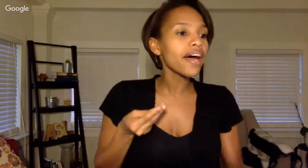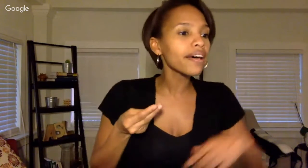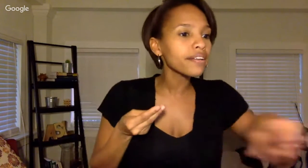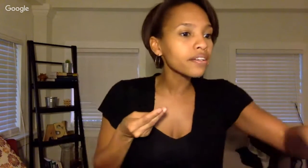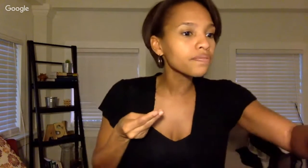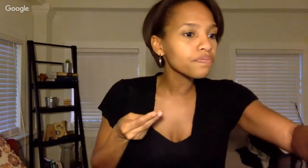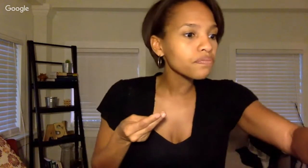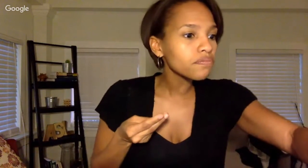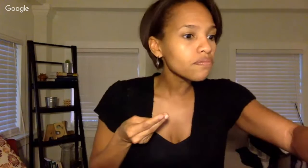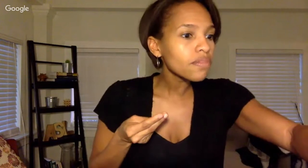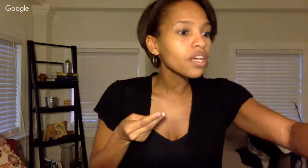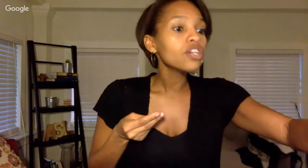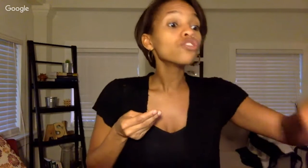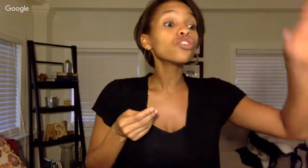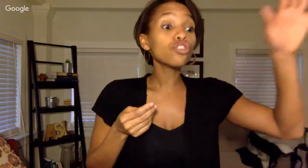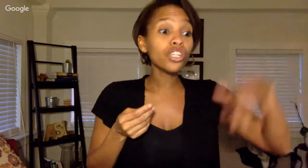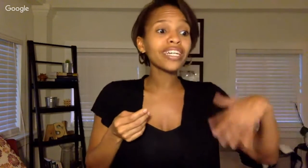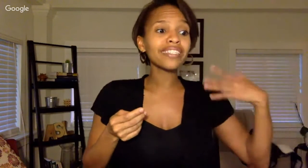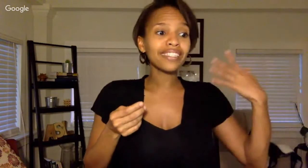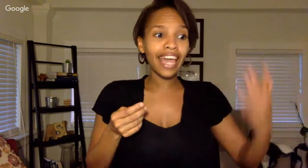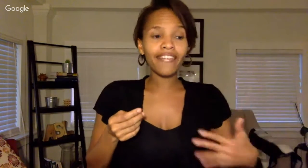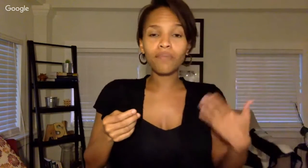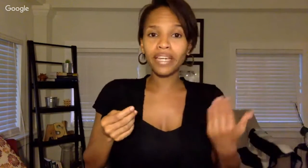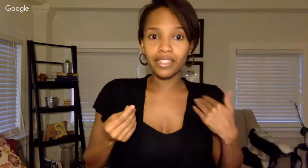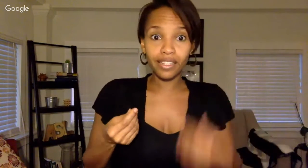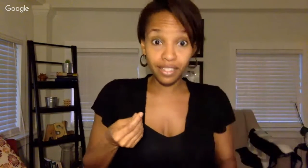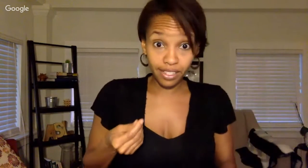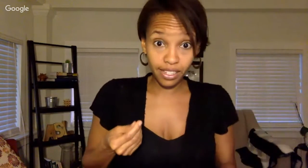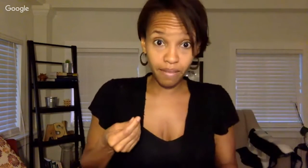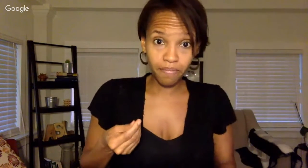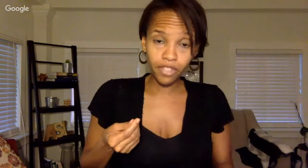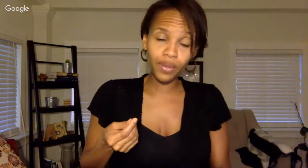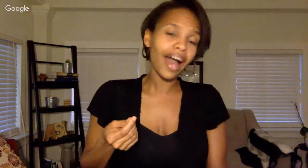then, so she can scan them into the system. So we have